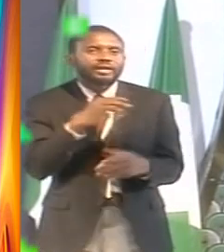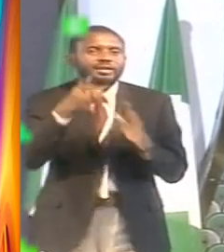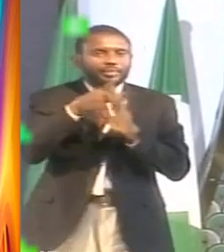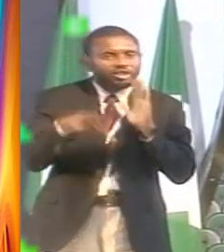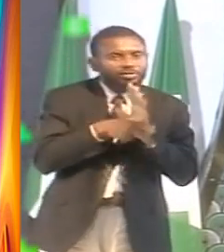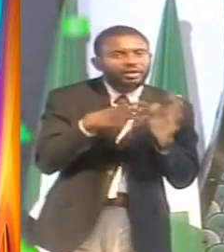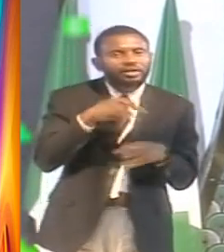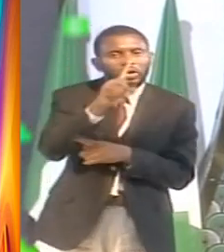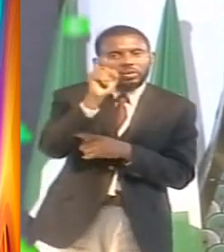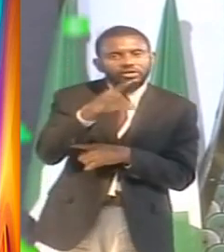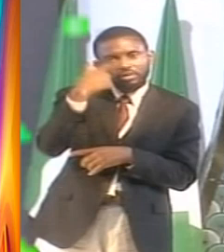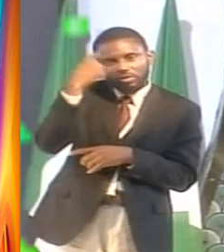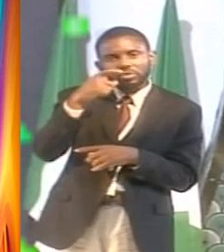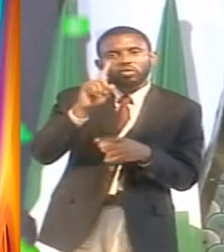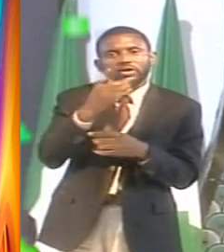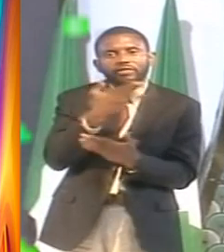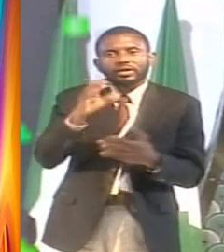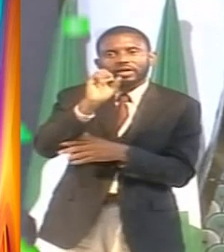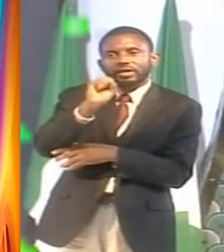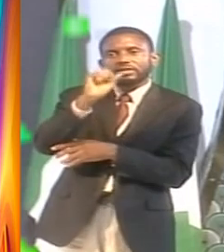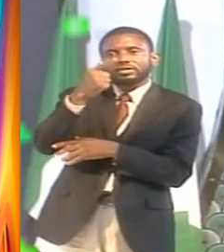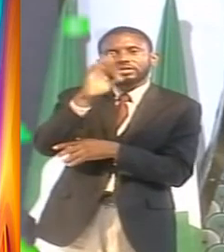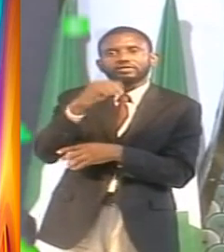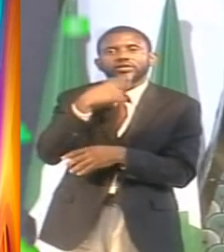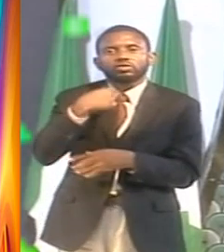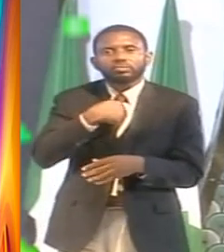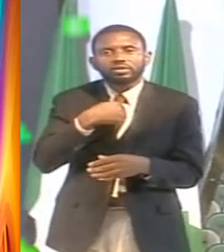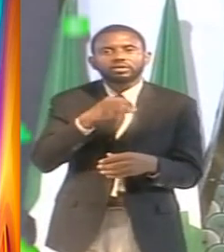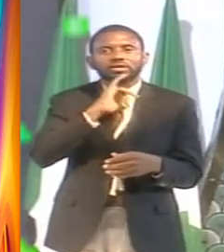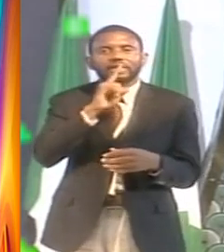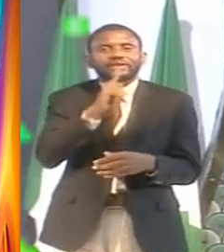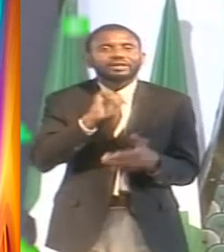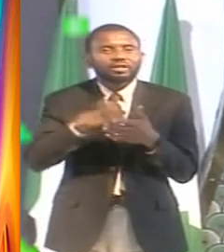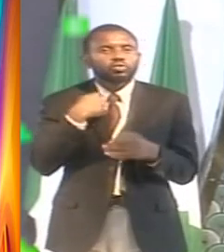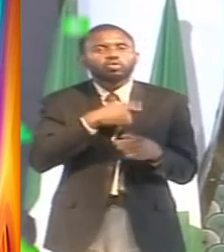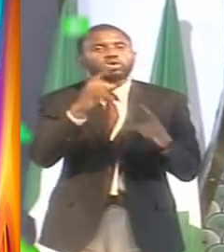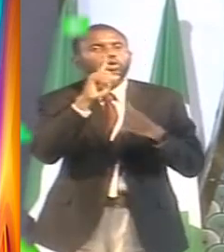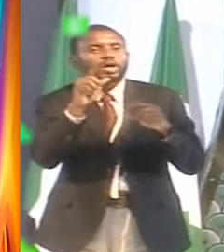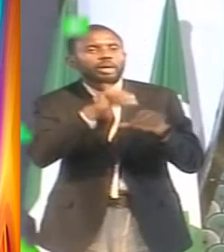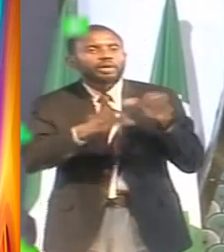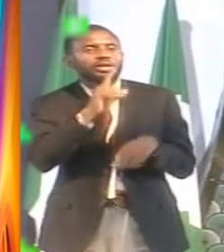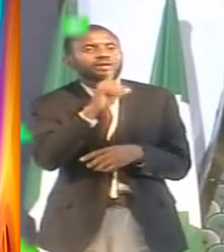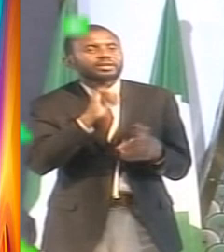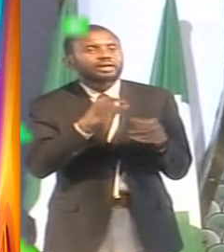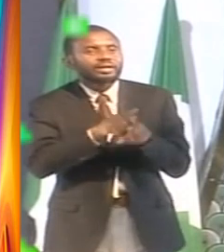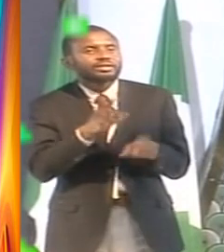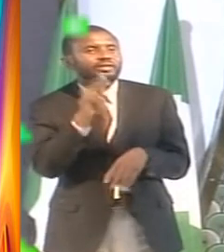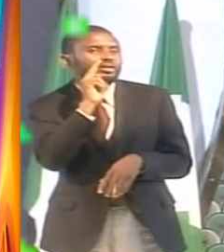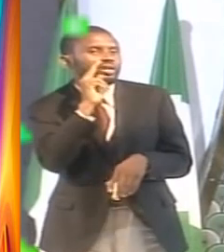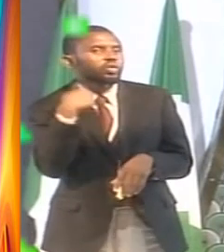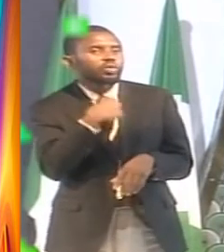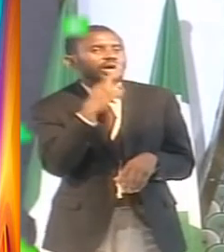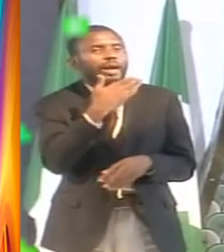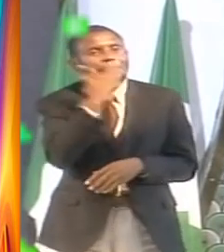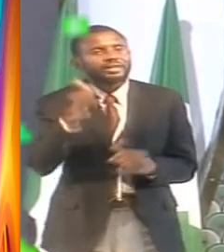the question, because one of the things that SGF said to me was also the fact that we'll be talking about the fact that as Nigerians, we are better